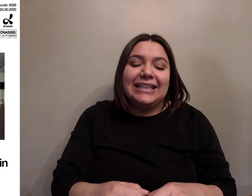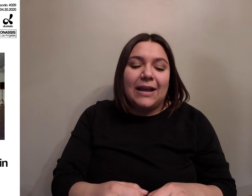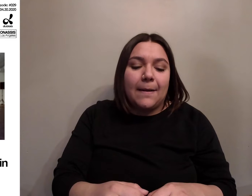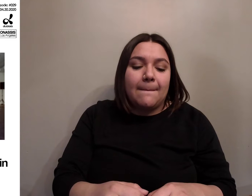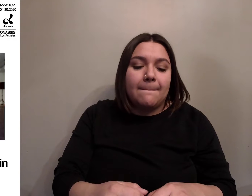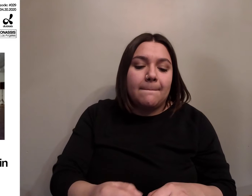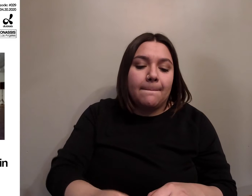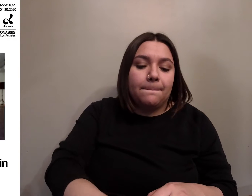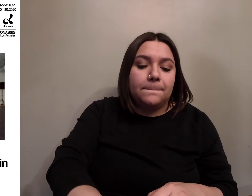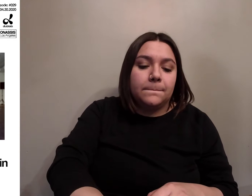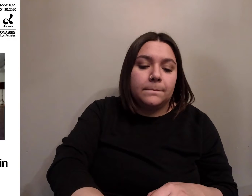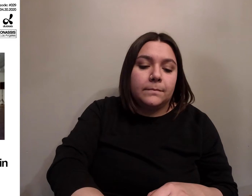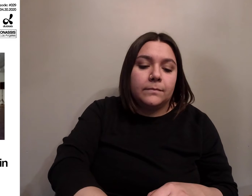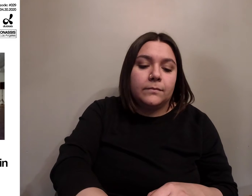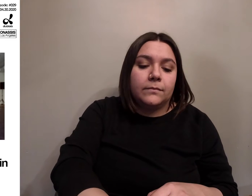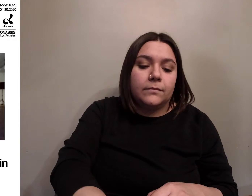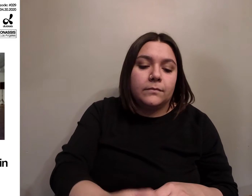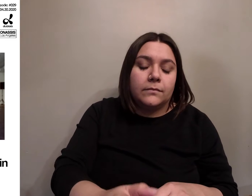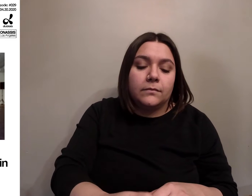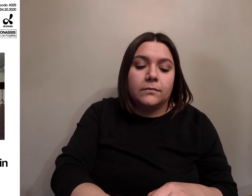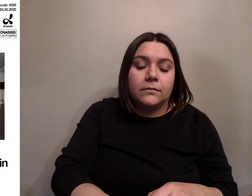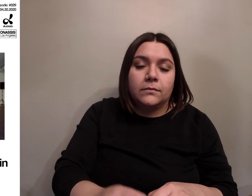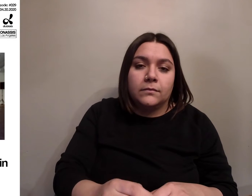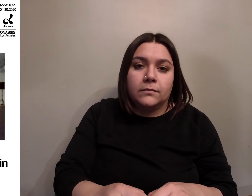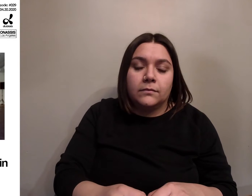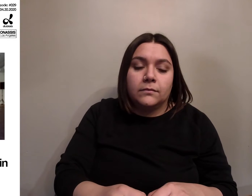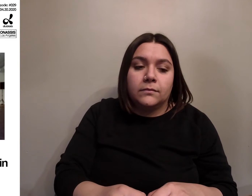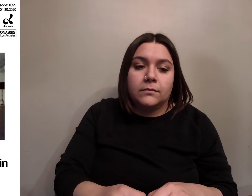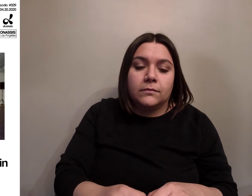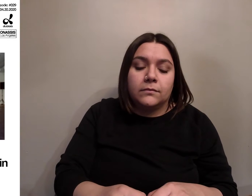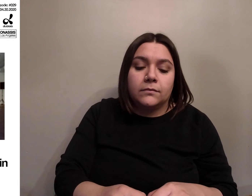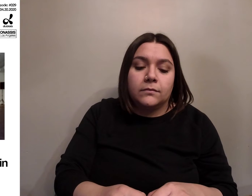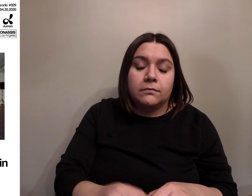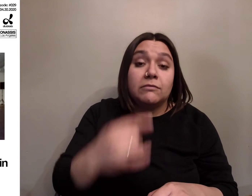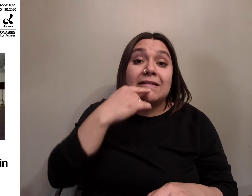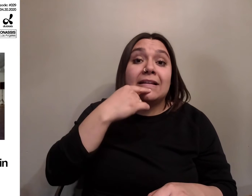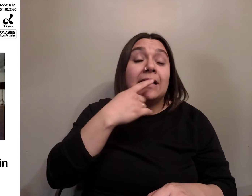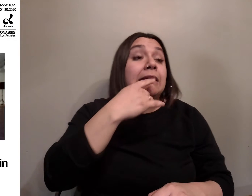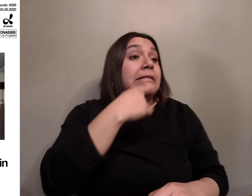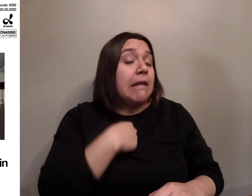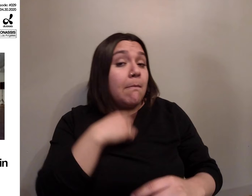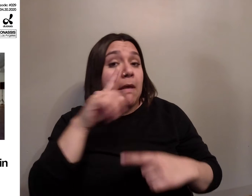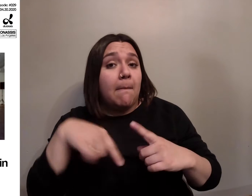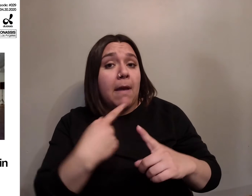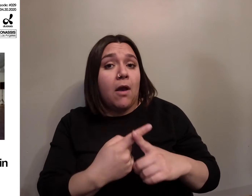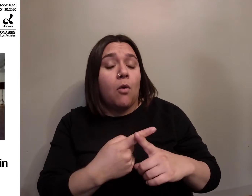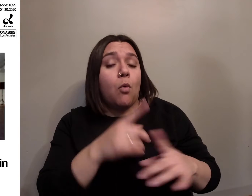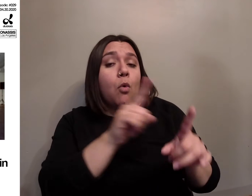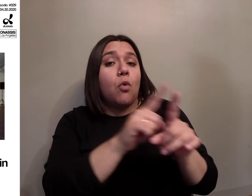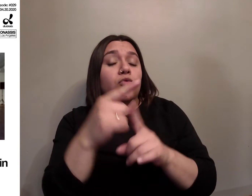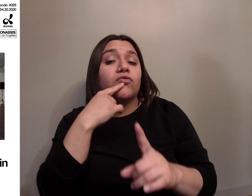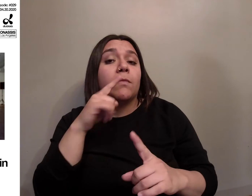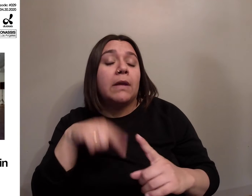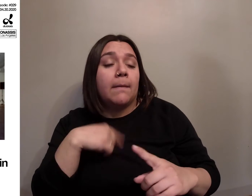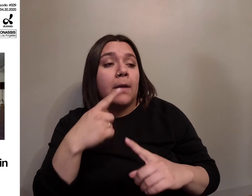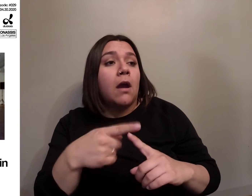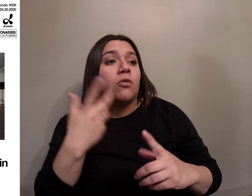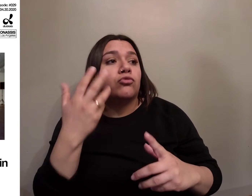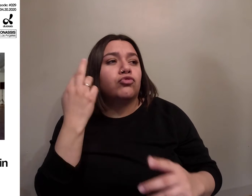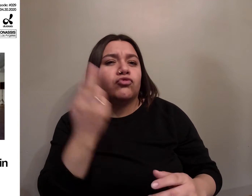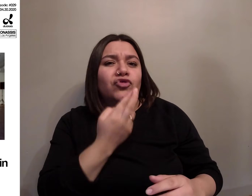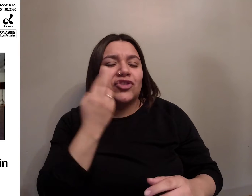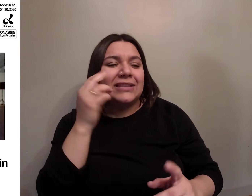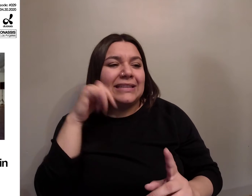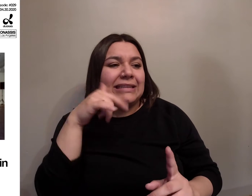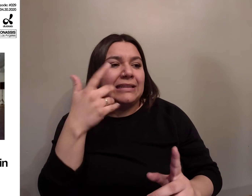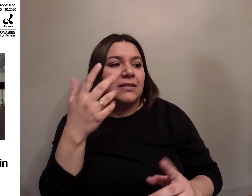So tell me about it, and tell me about why these two words together and what it might